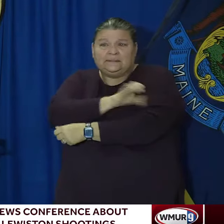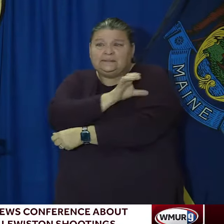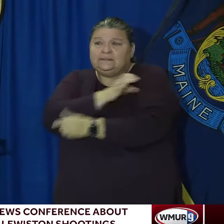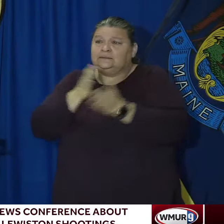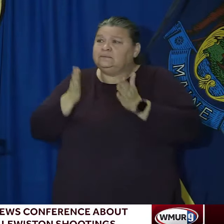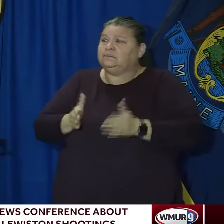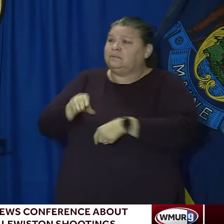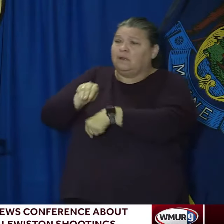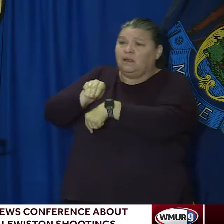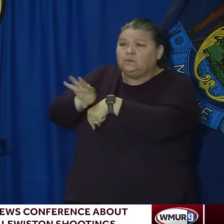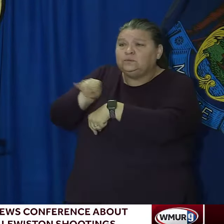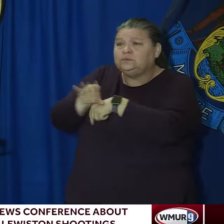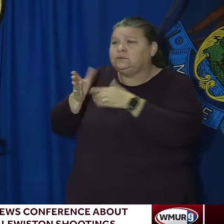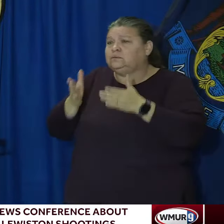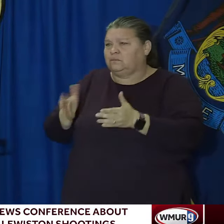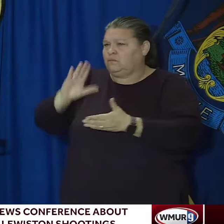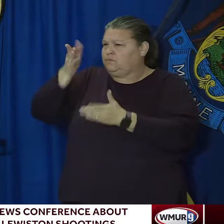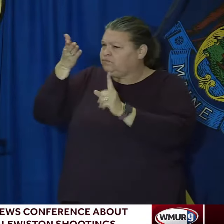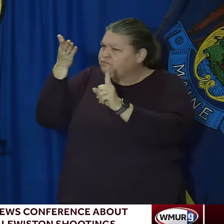to support them.